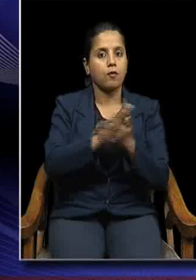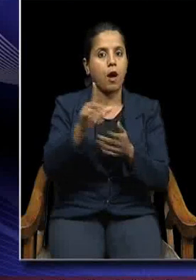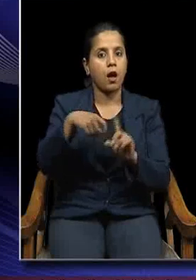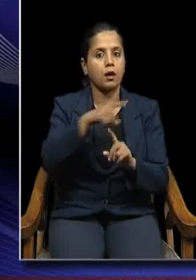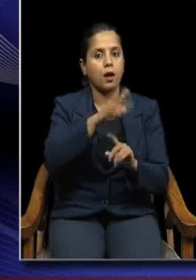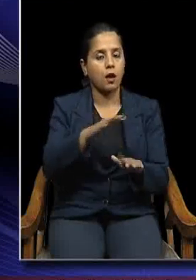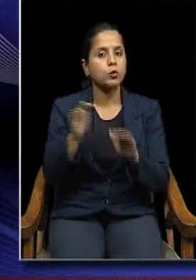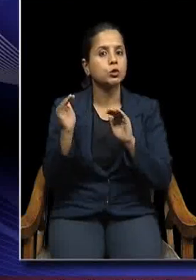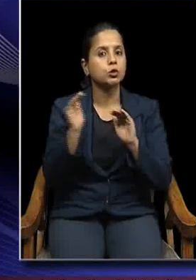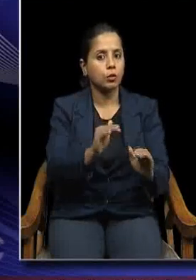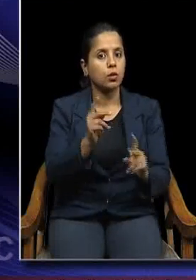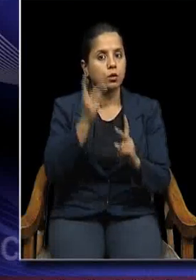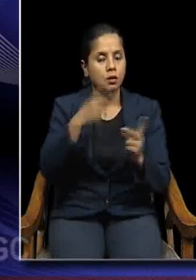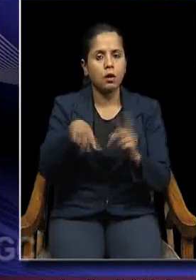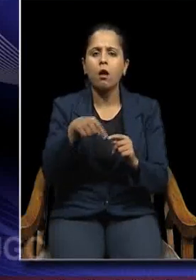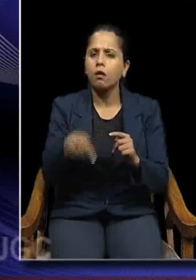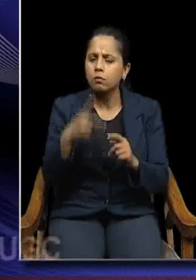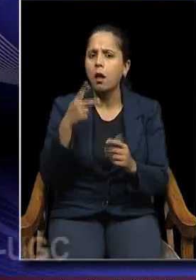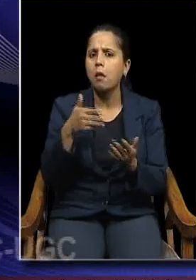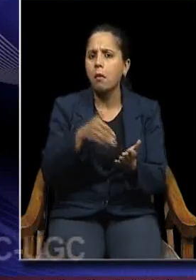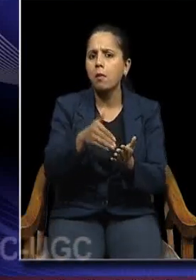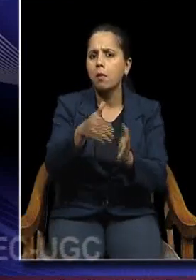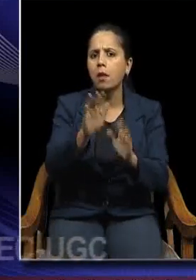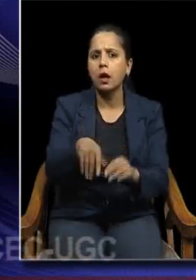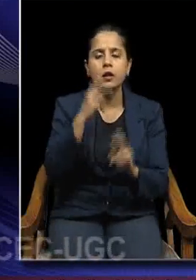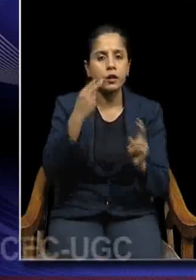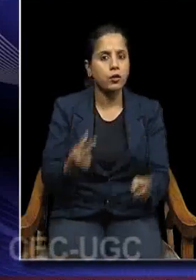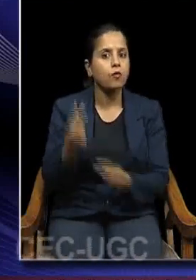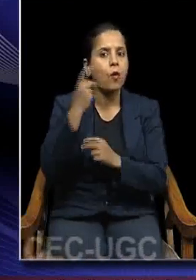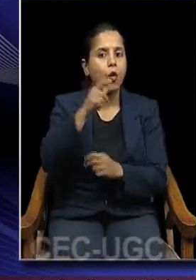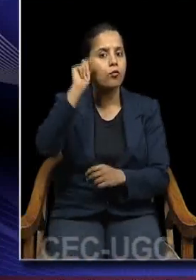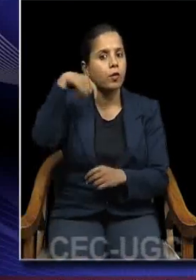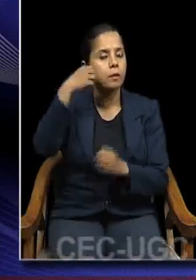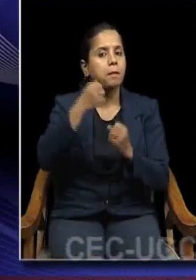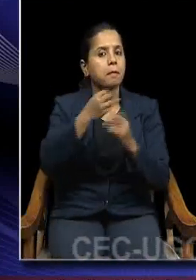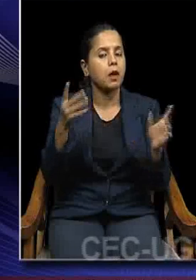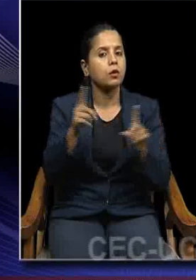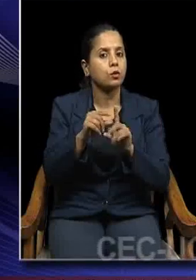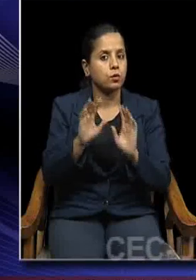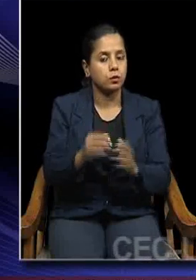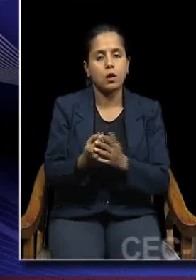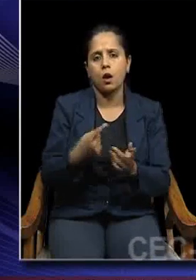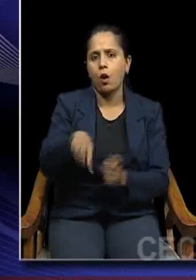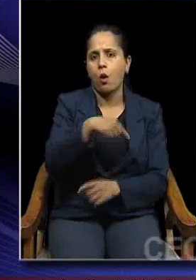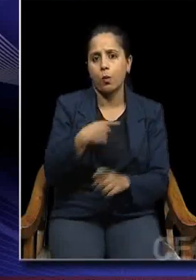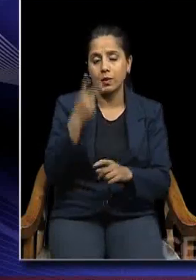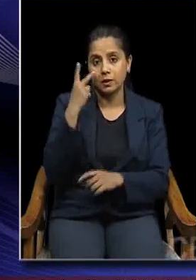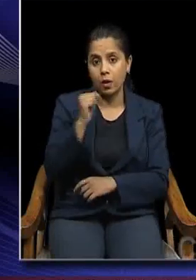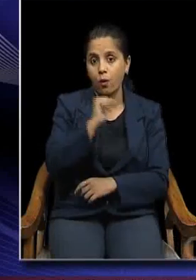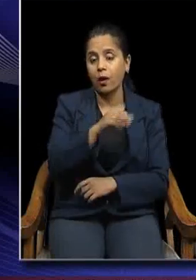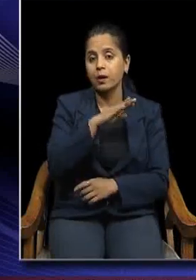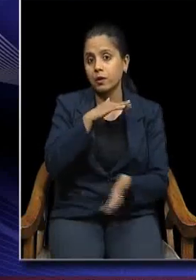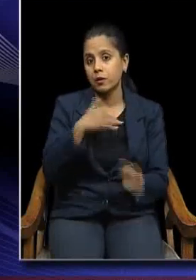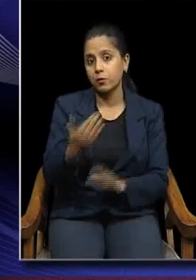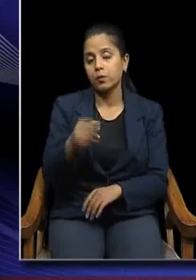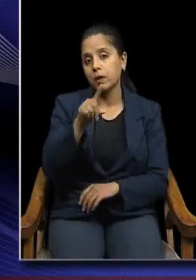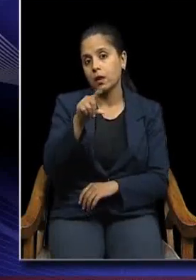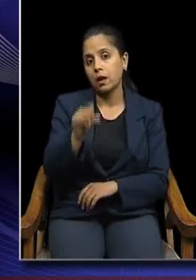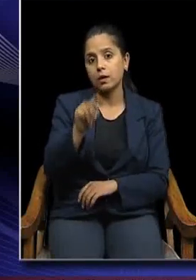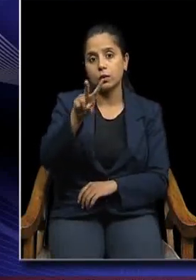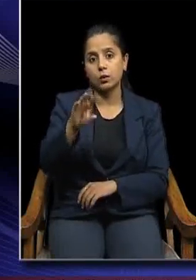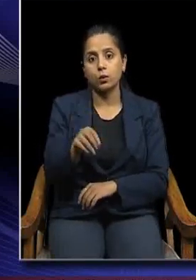as well, and constantly published the reviews of his films. So we find that until his death in 1920,